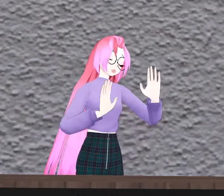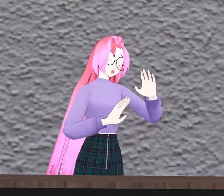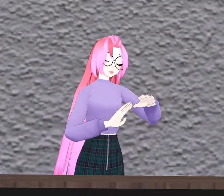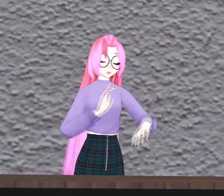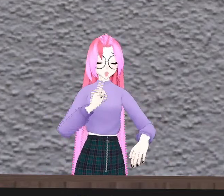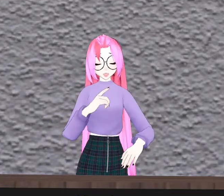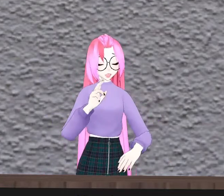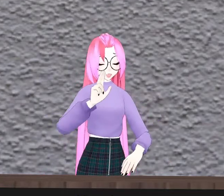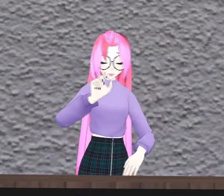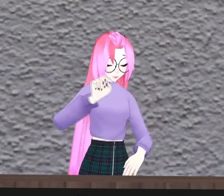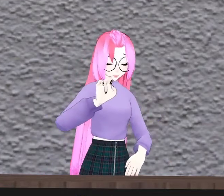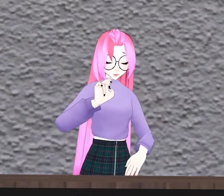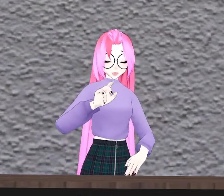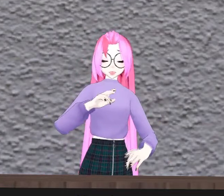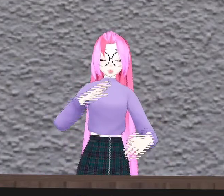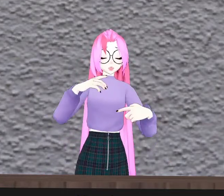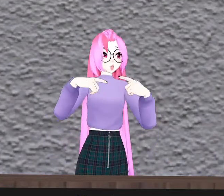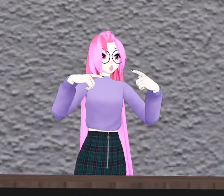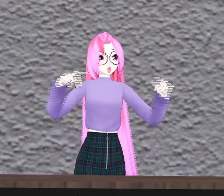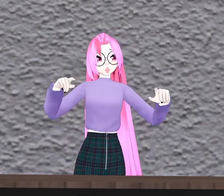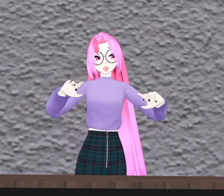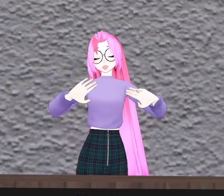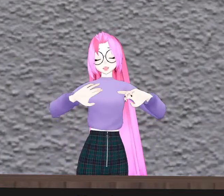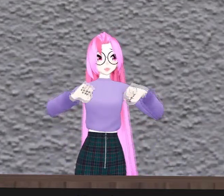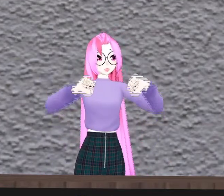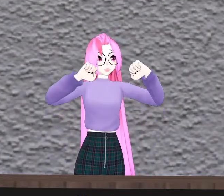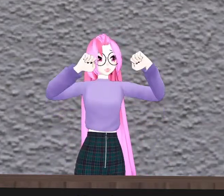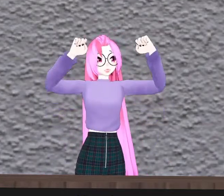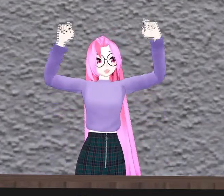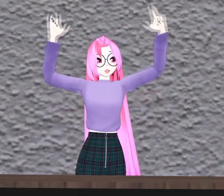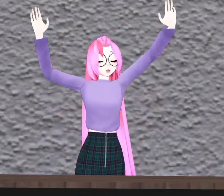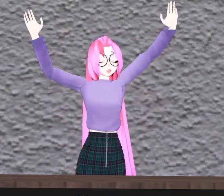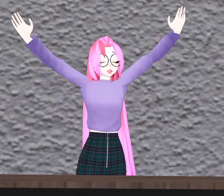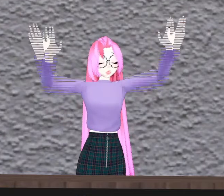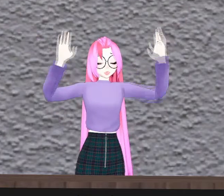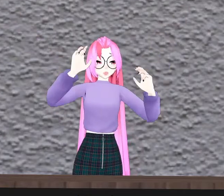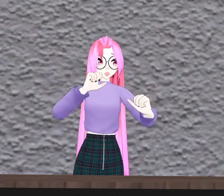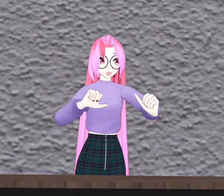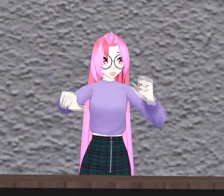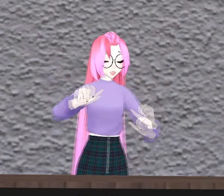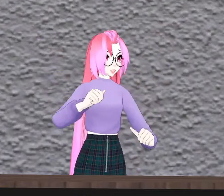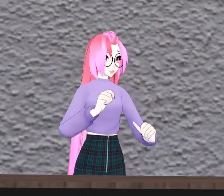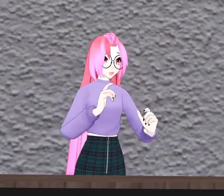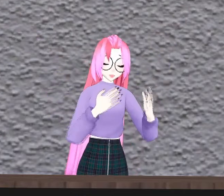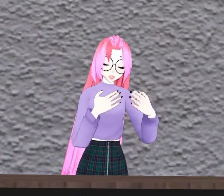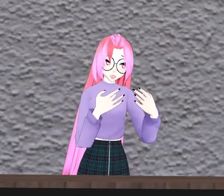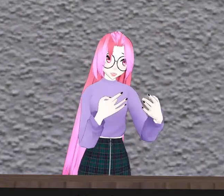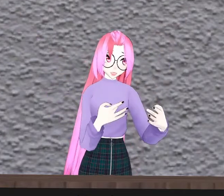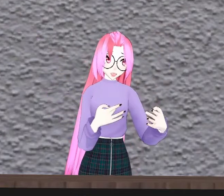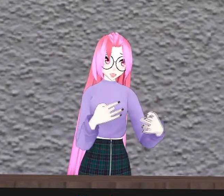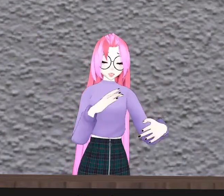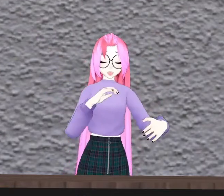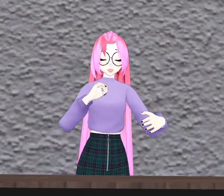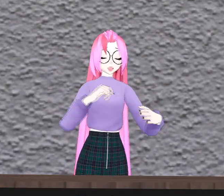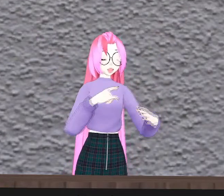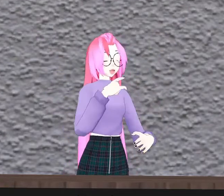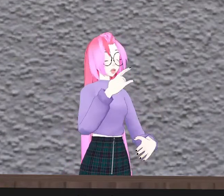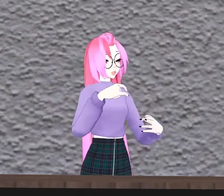boring. No. Name signs could be so expressive and interesting and could tell you a lot